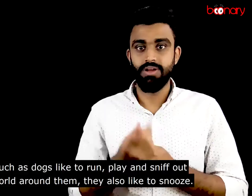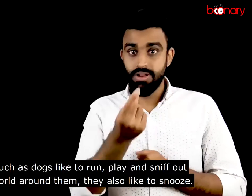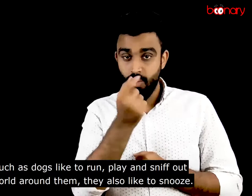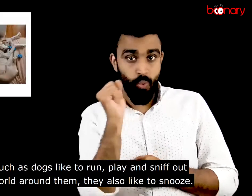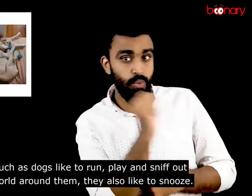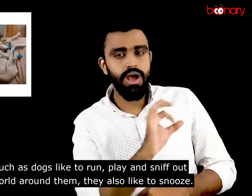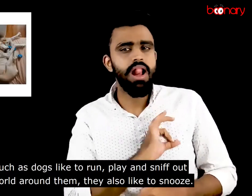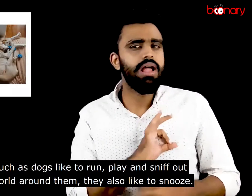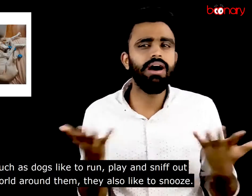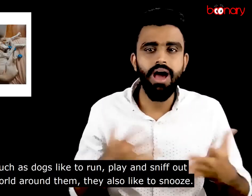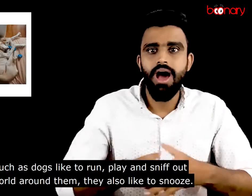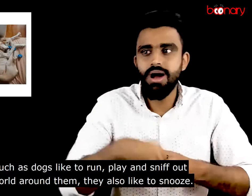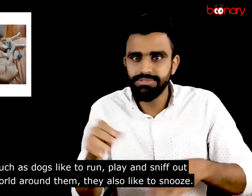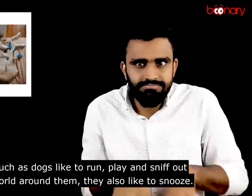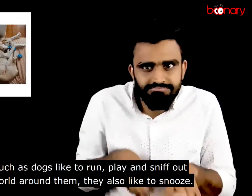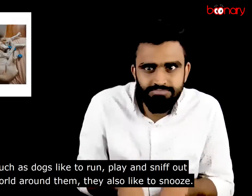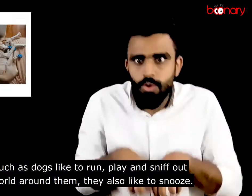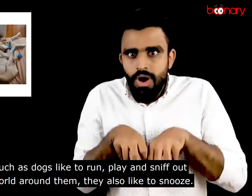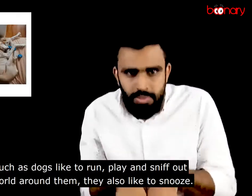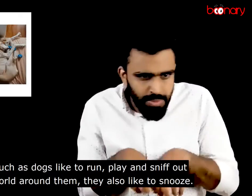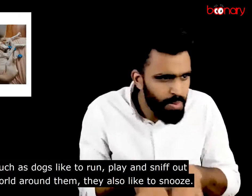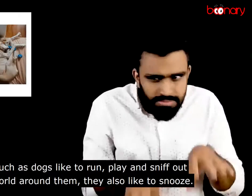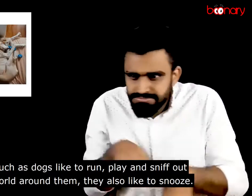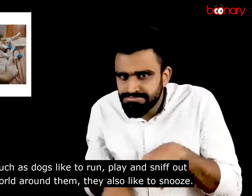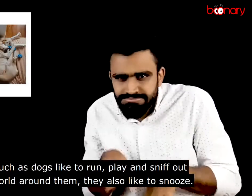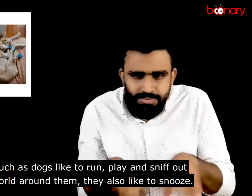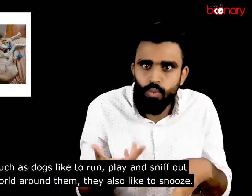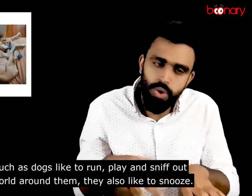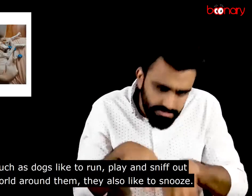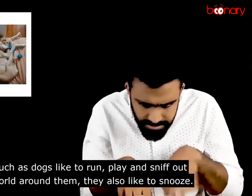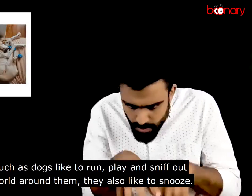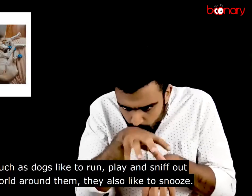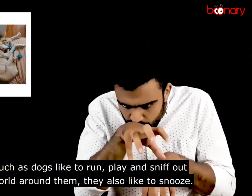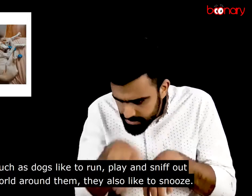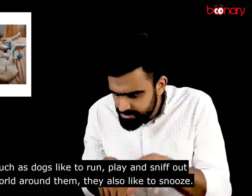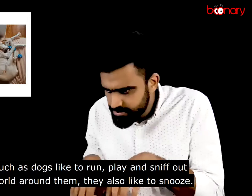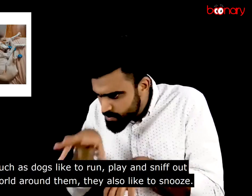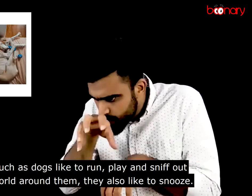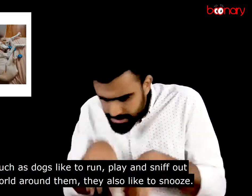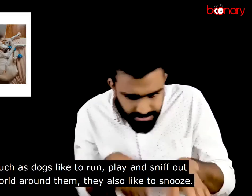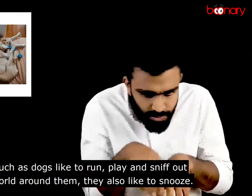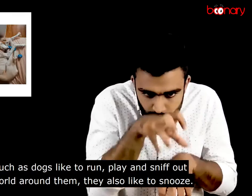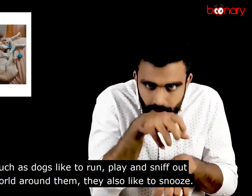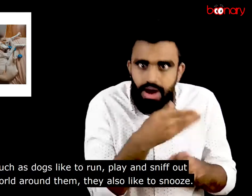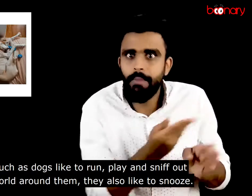As much as dogs like to run, play, and sniff out the world around